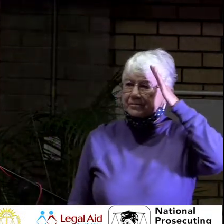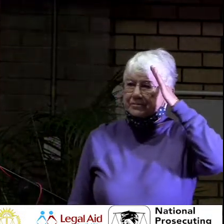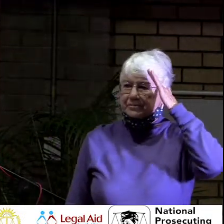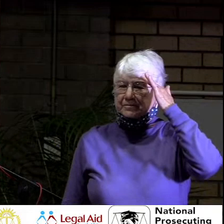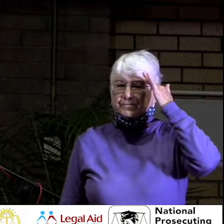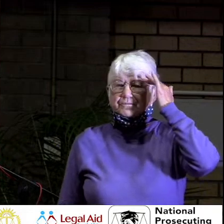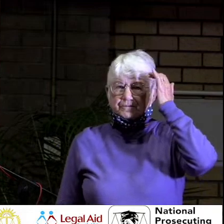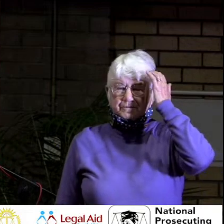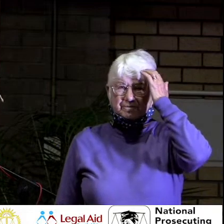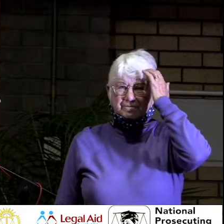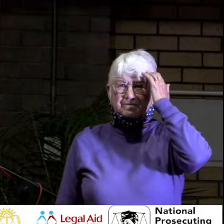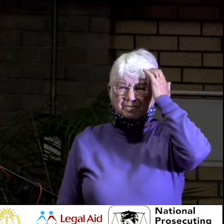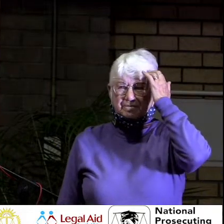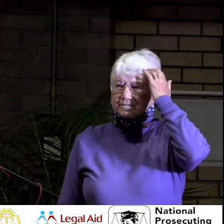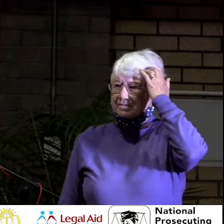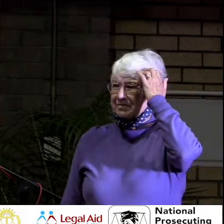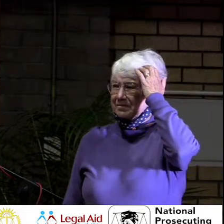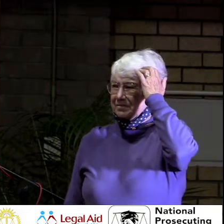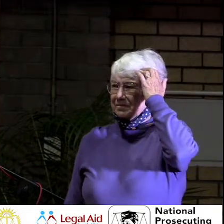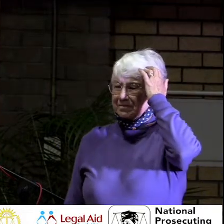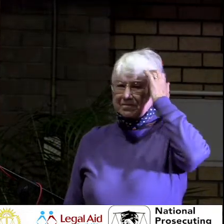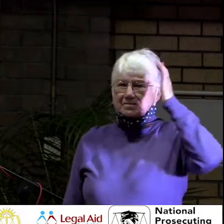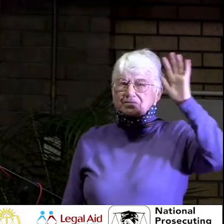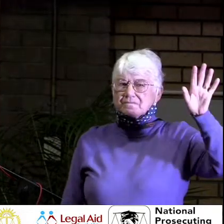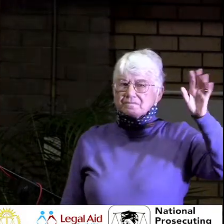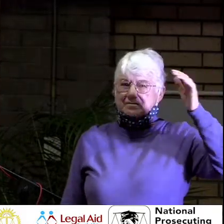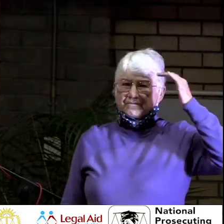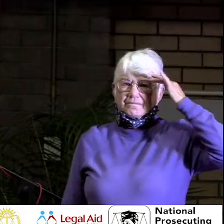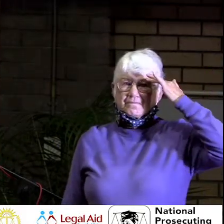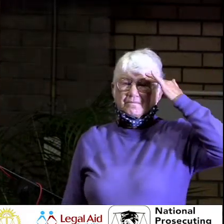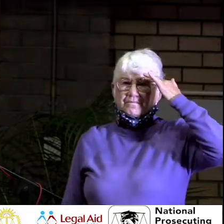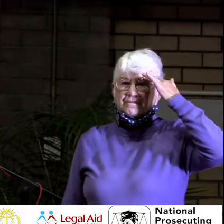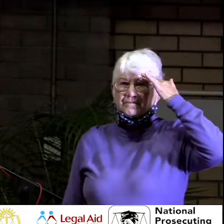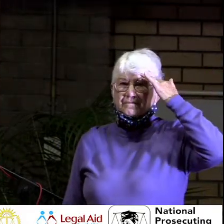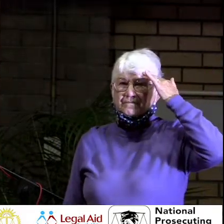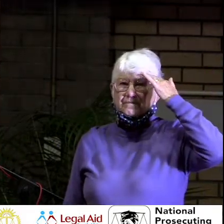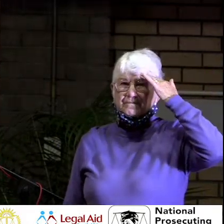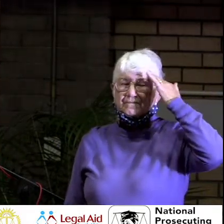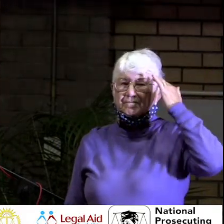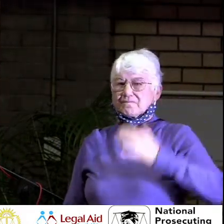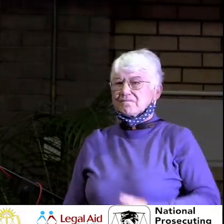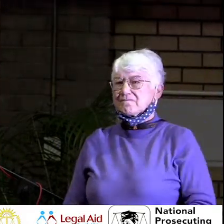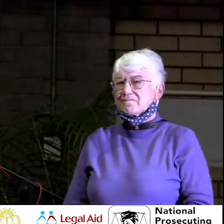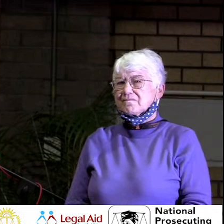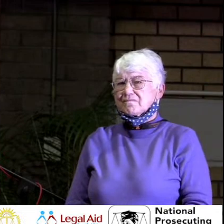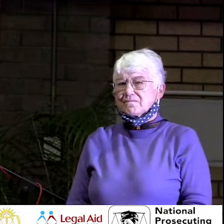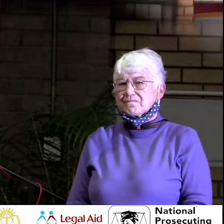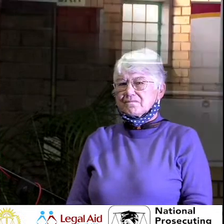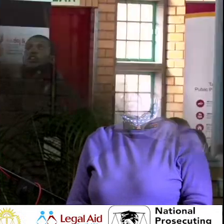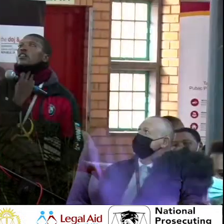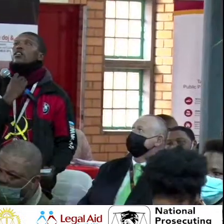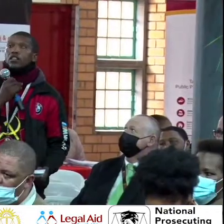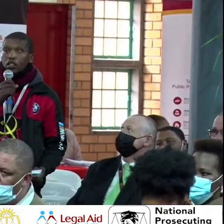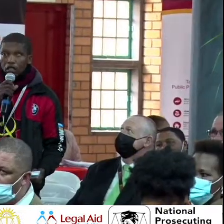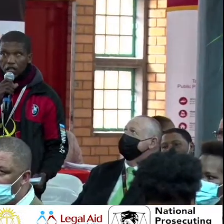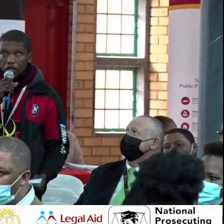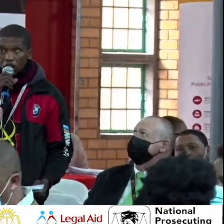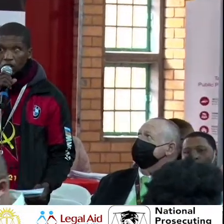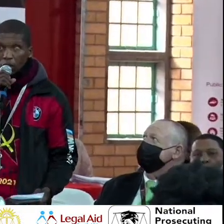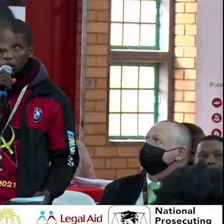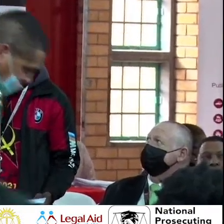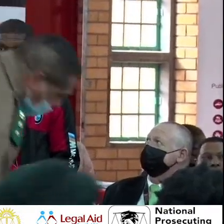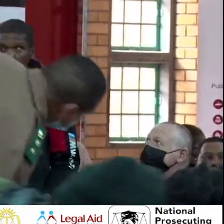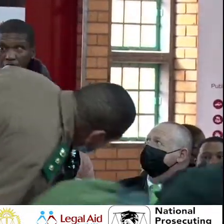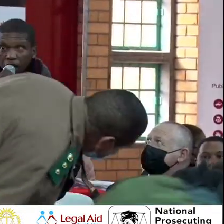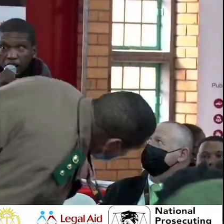next 5 this side. All right? So please, Itu, if you could assist us. Number 1, please go. Thank